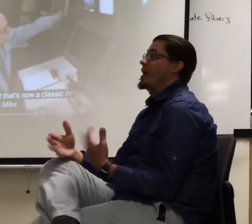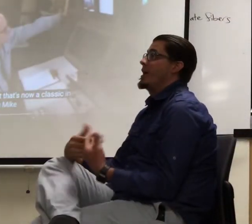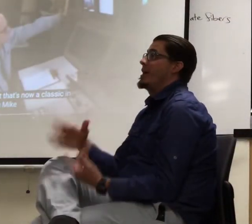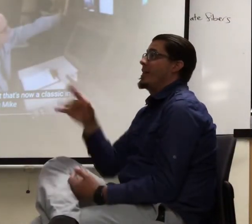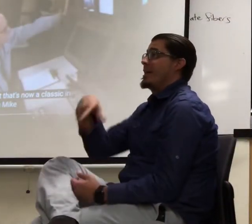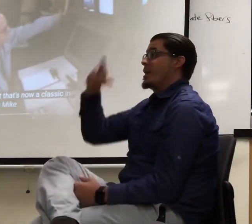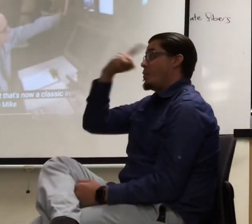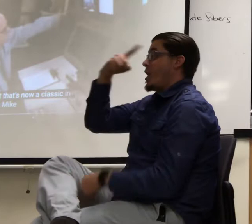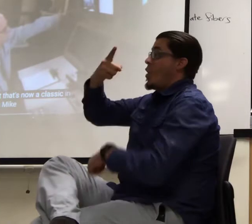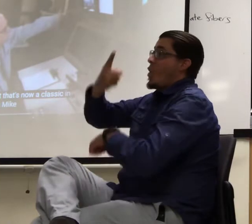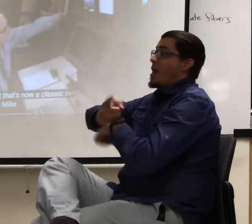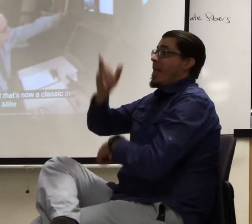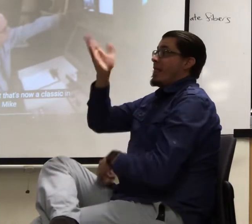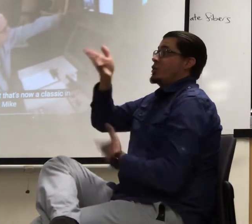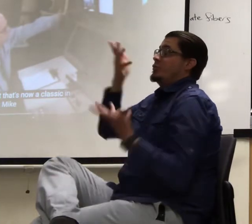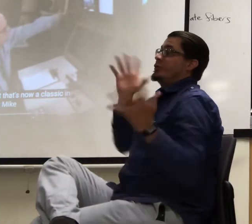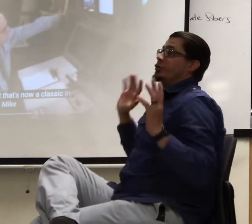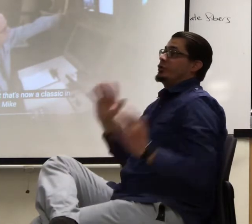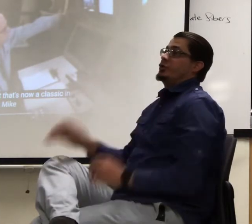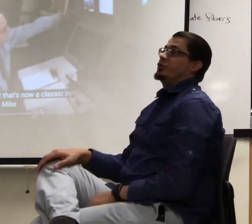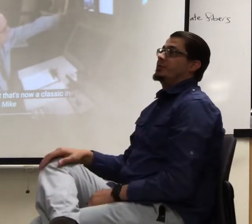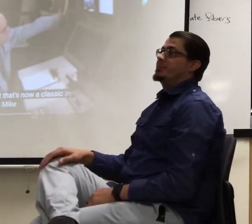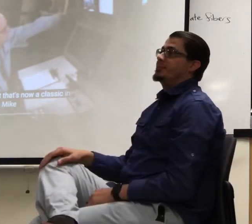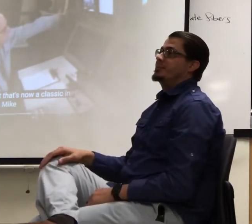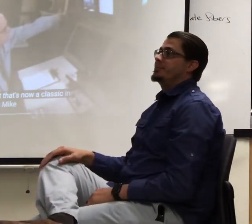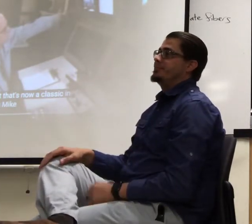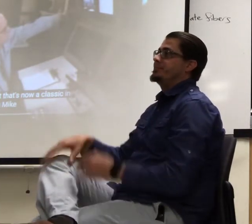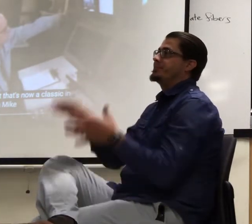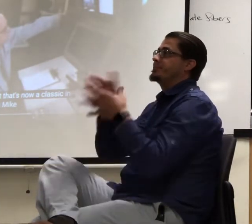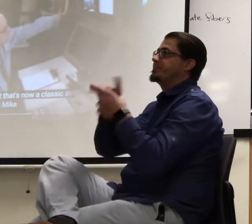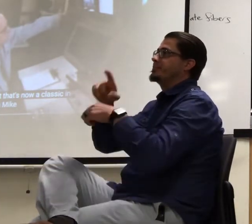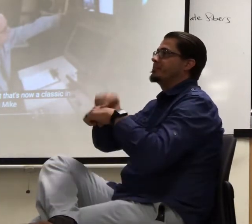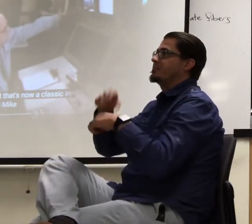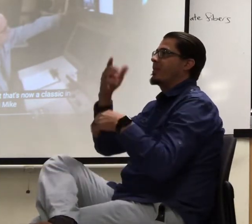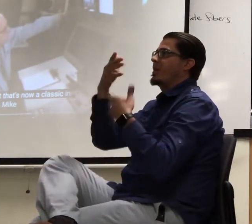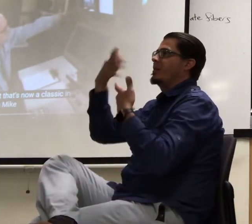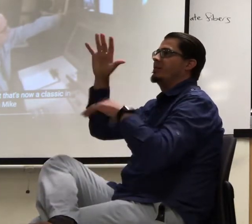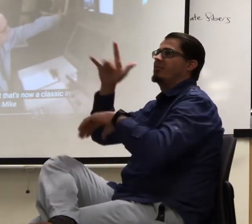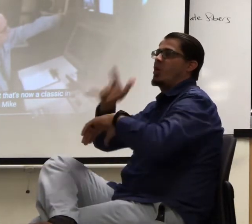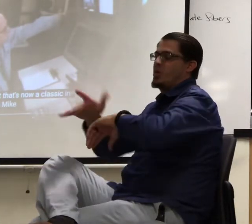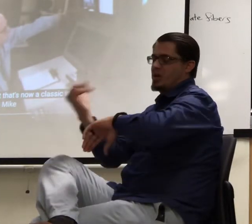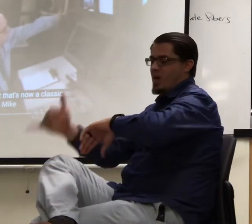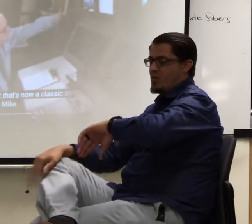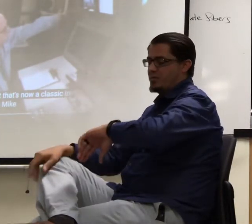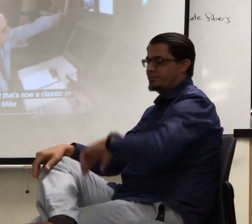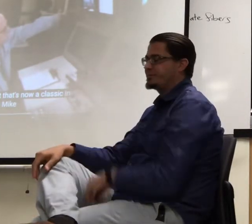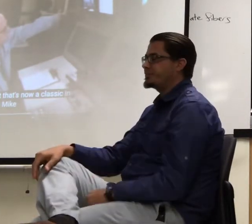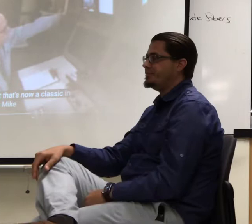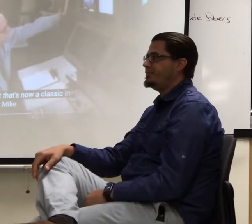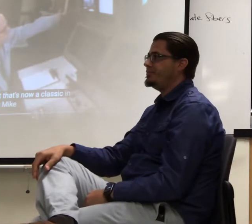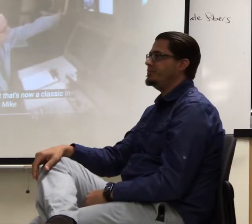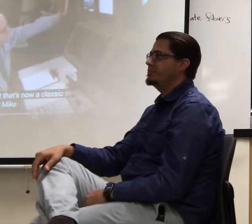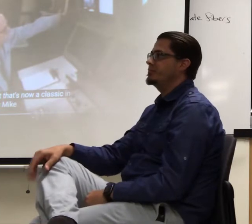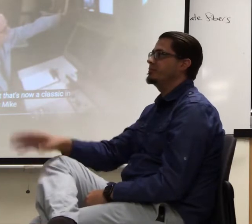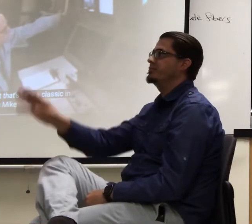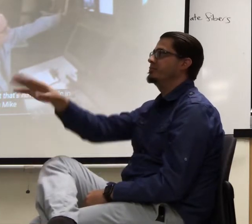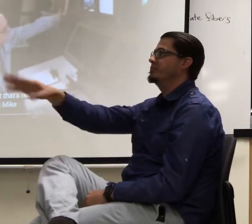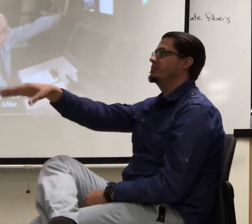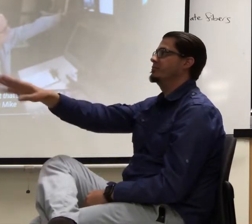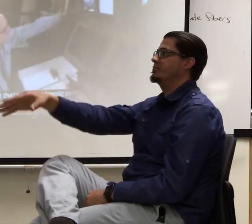the Brain in a Day lecture. Based on the time, I'm just going to dismiss class at this point. But the one thing I would like to do